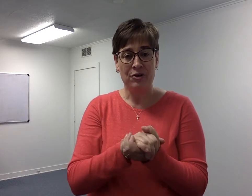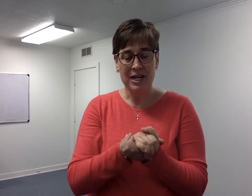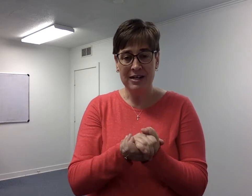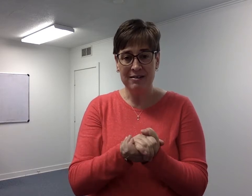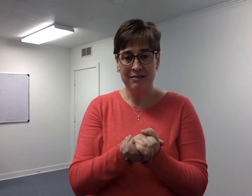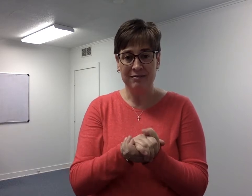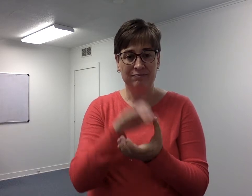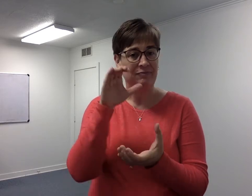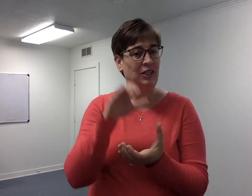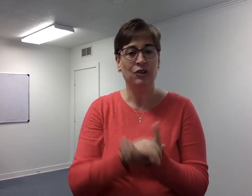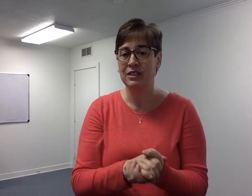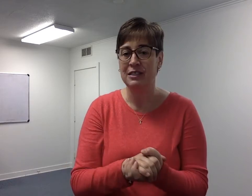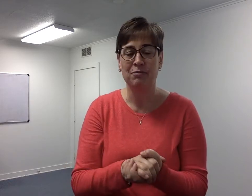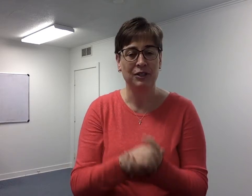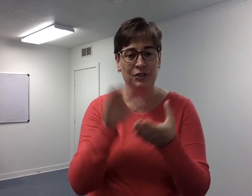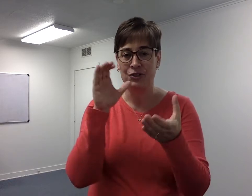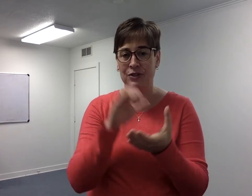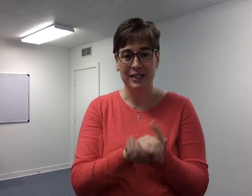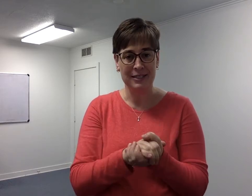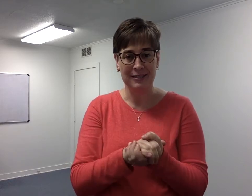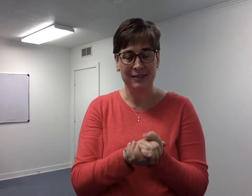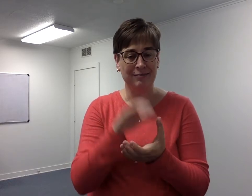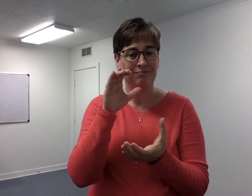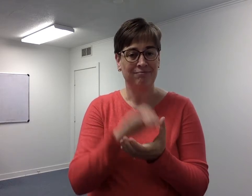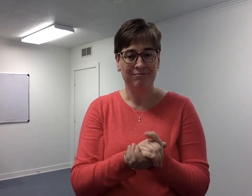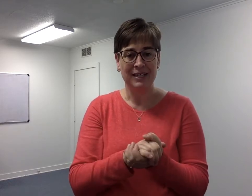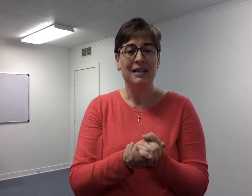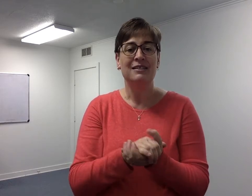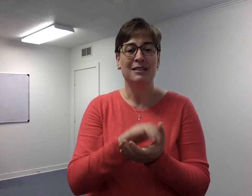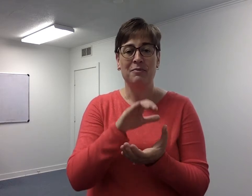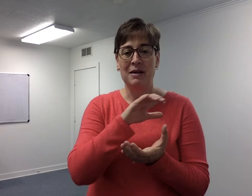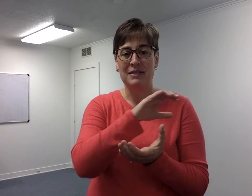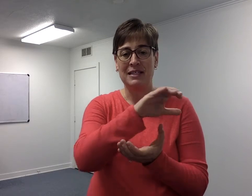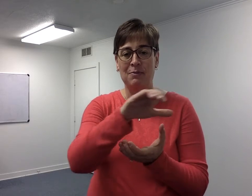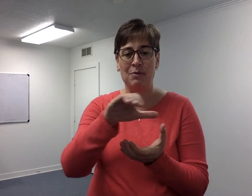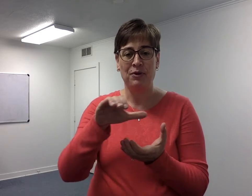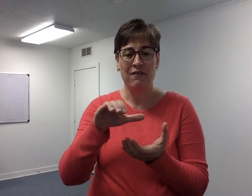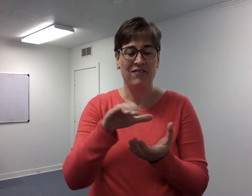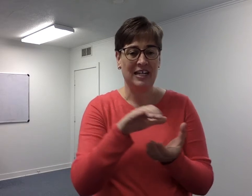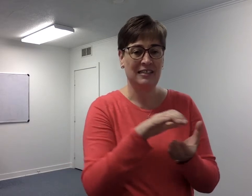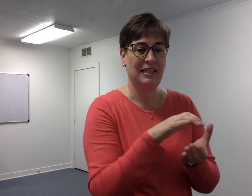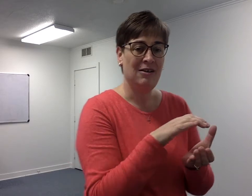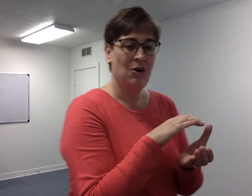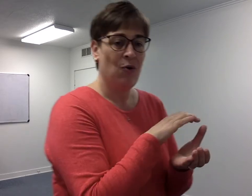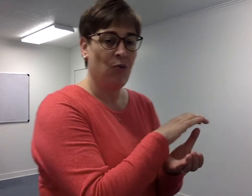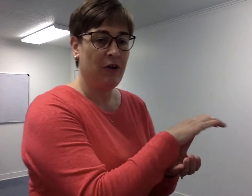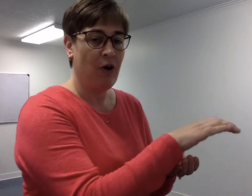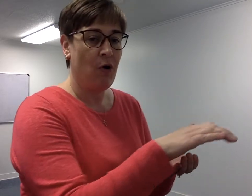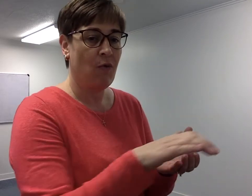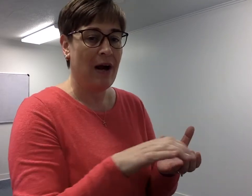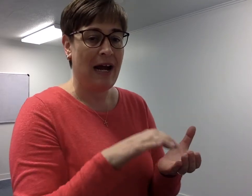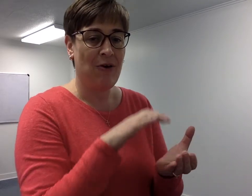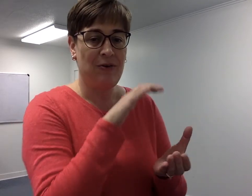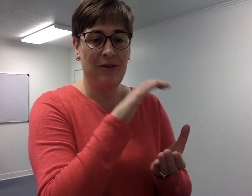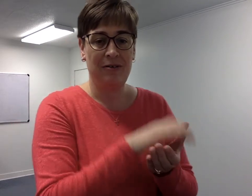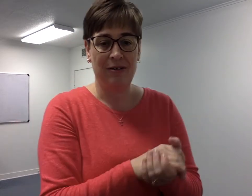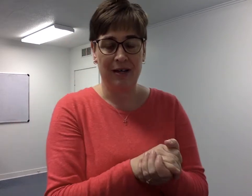married. You can simply just do this. Sometimes I see people get fancy where they'll go around and